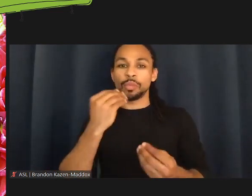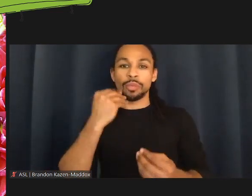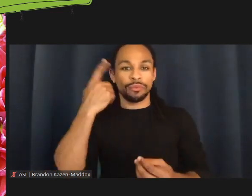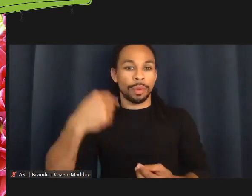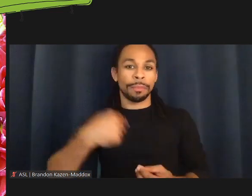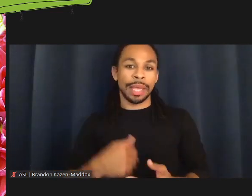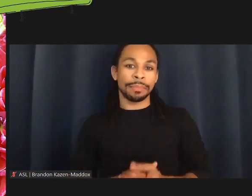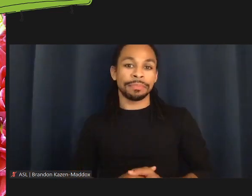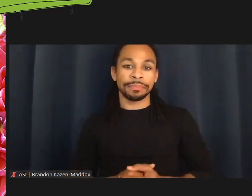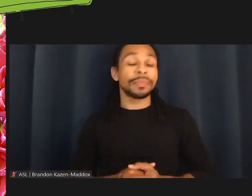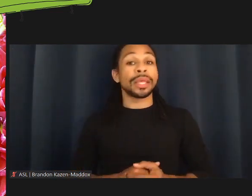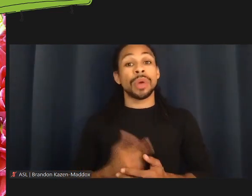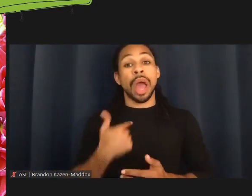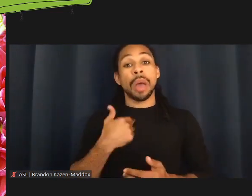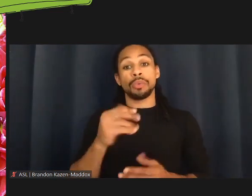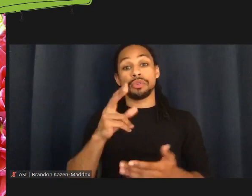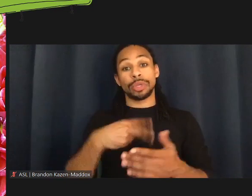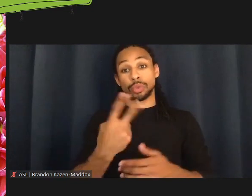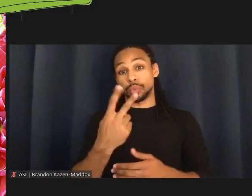gonna read 2 poems,